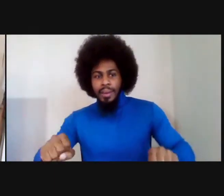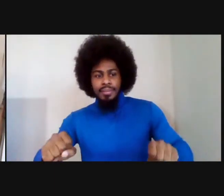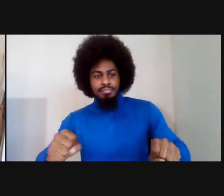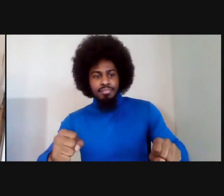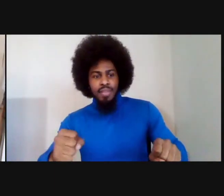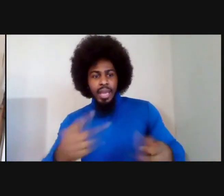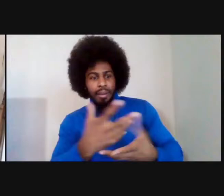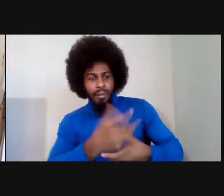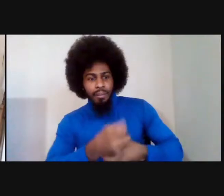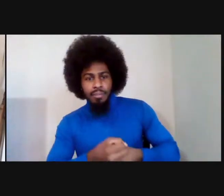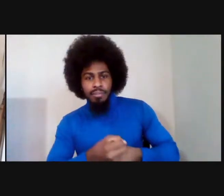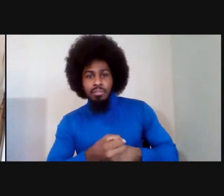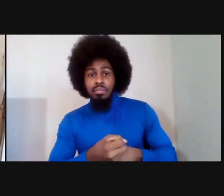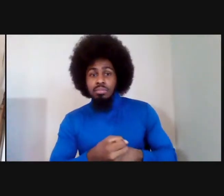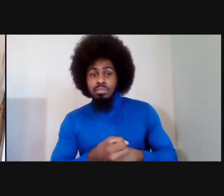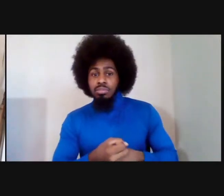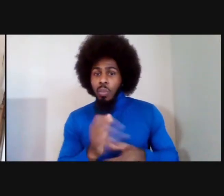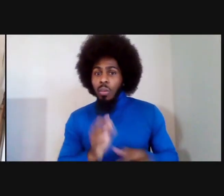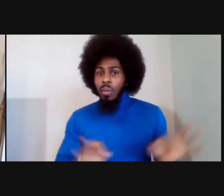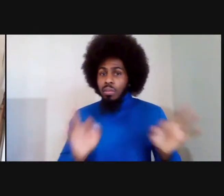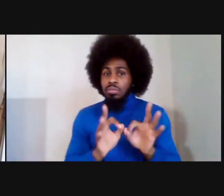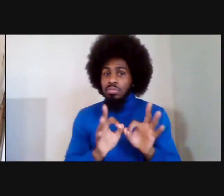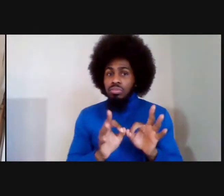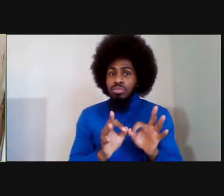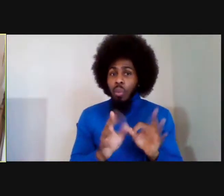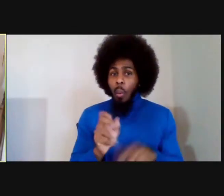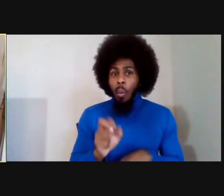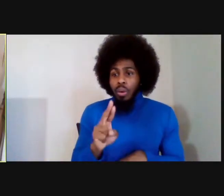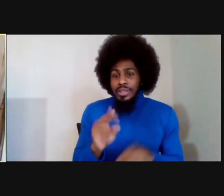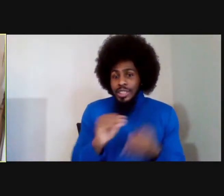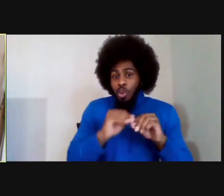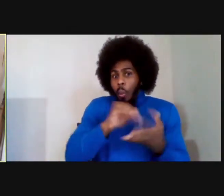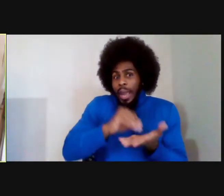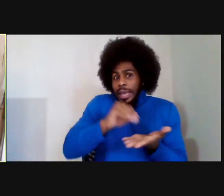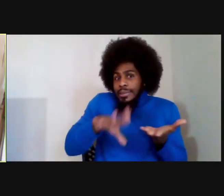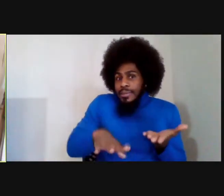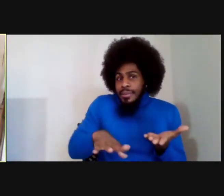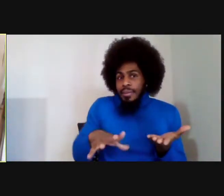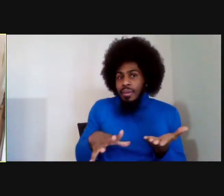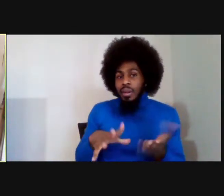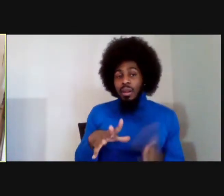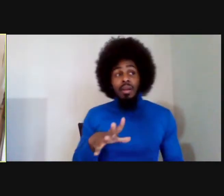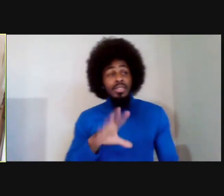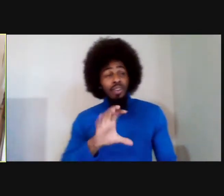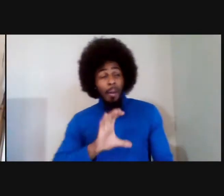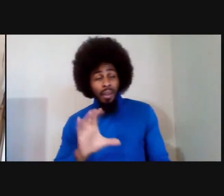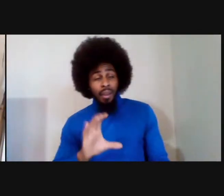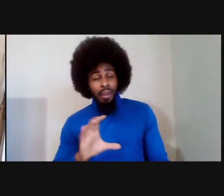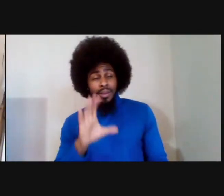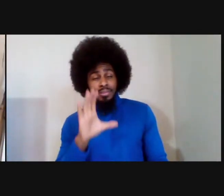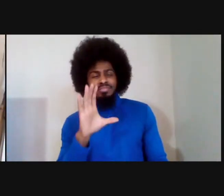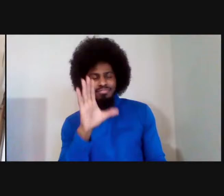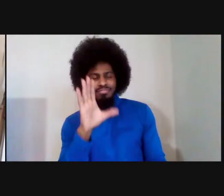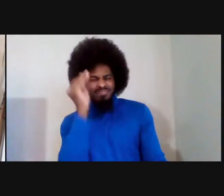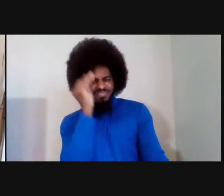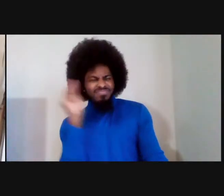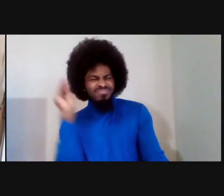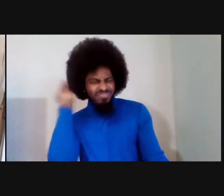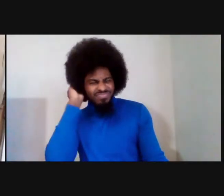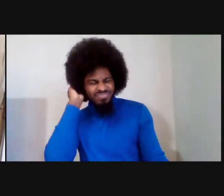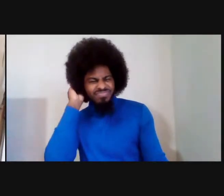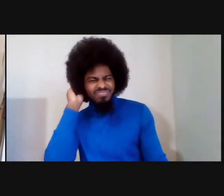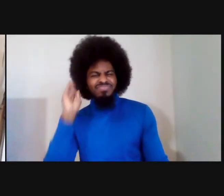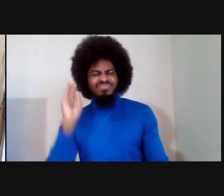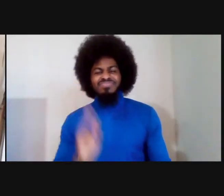notes. Can't do that. Taking notes right now. Right. And we didn't even introduce yourself. Okay.